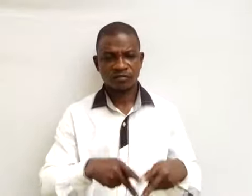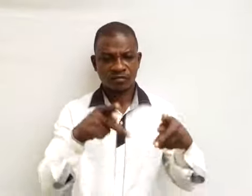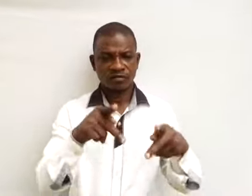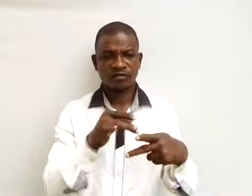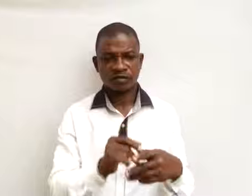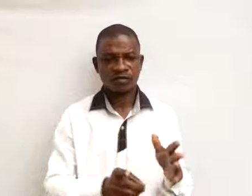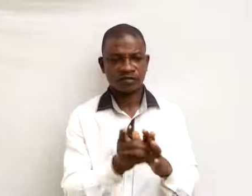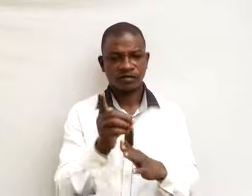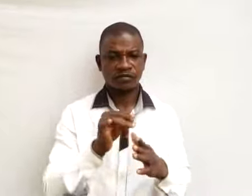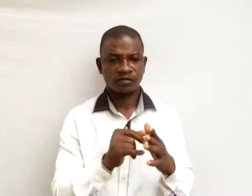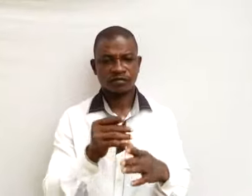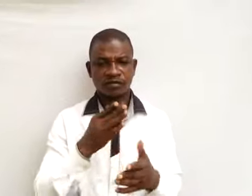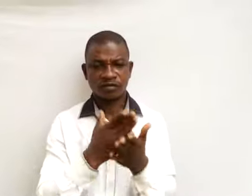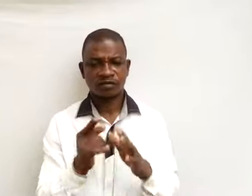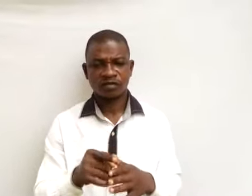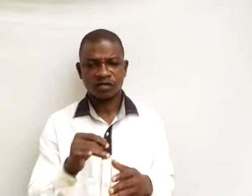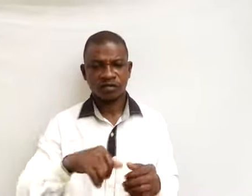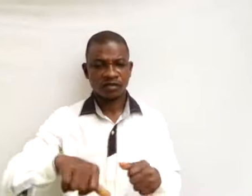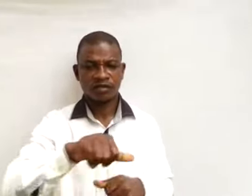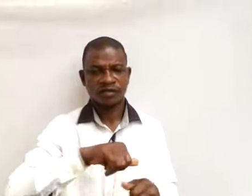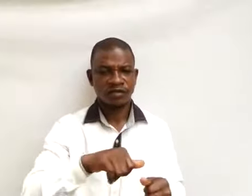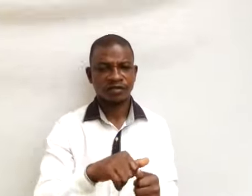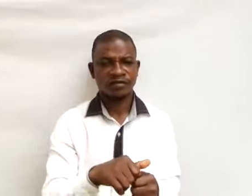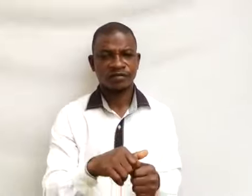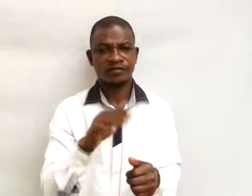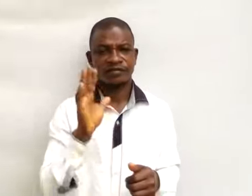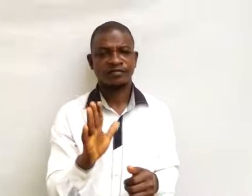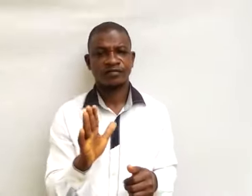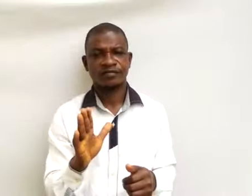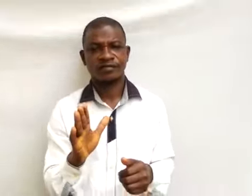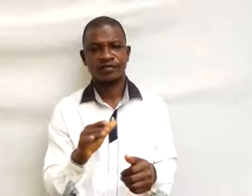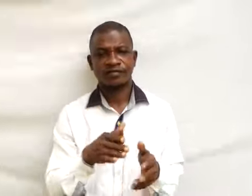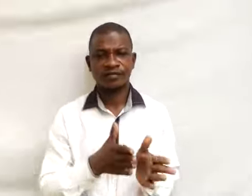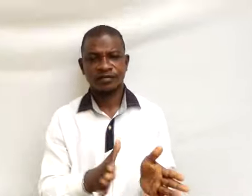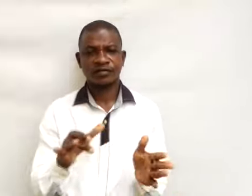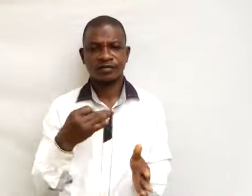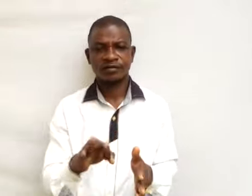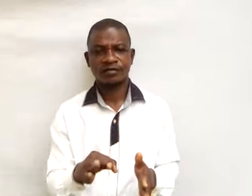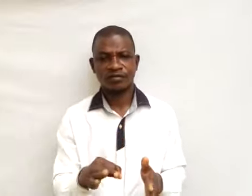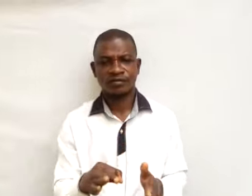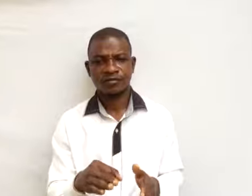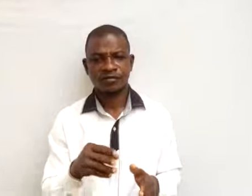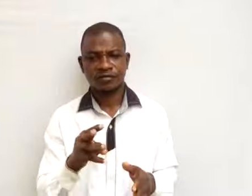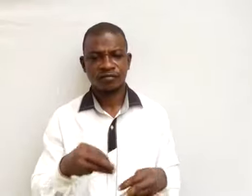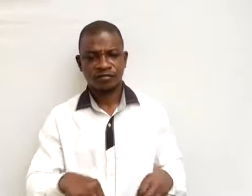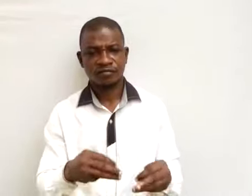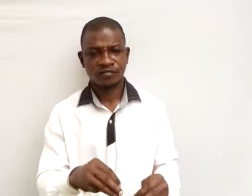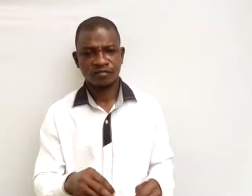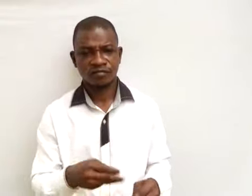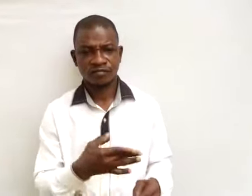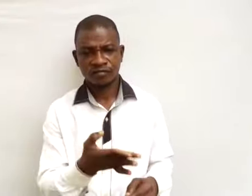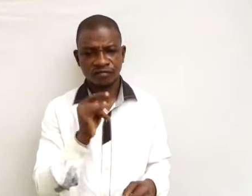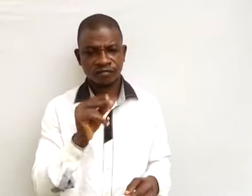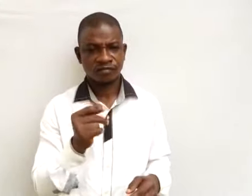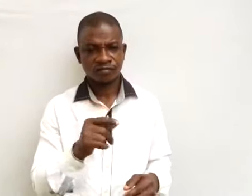of certain areas. 5. Availability of market. There is tendency